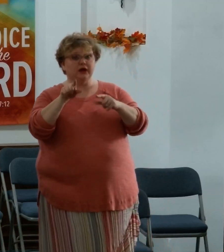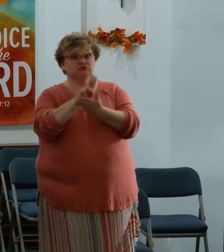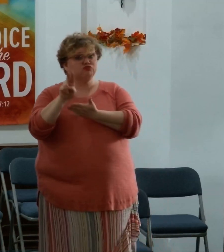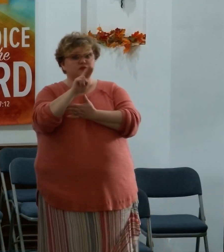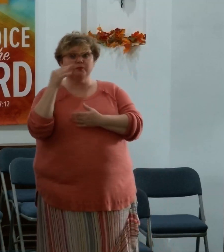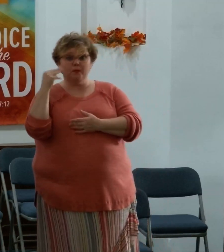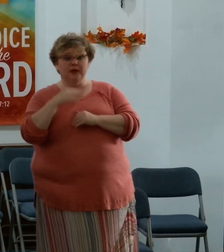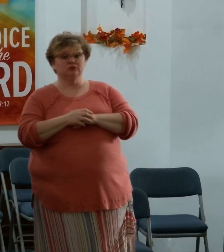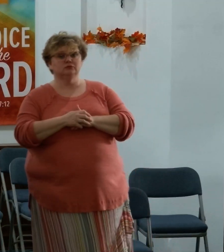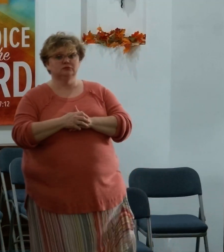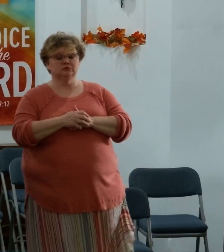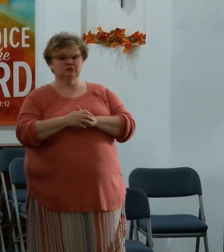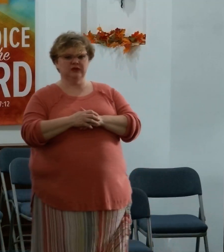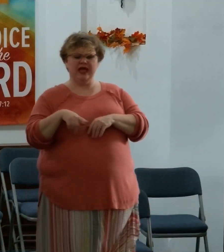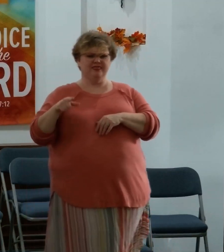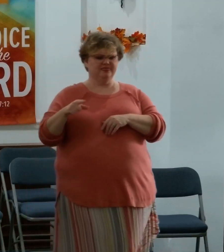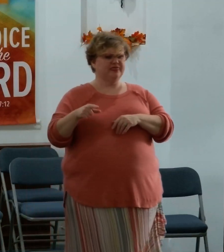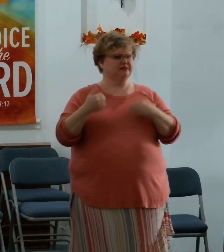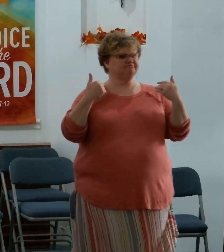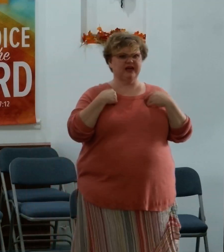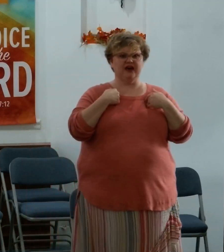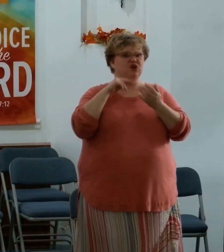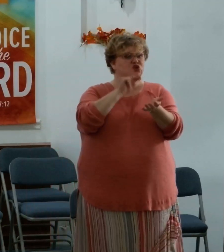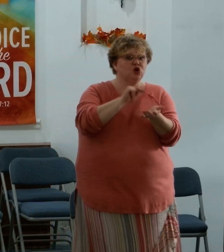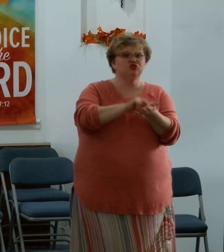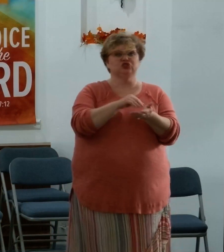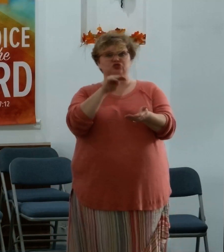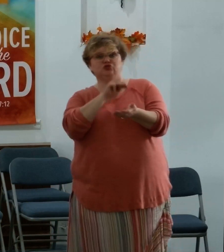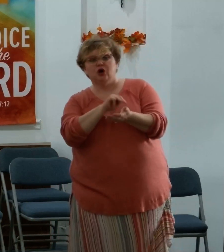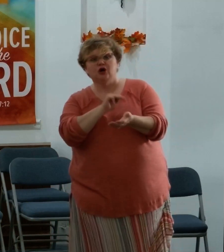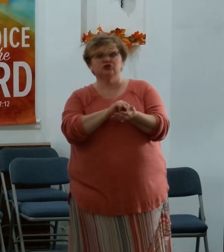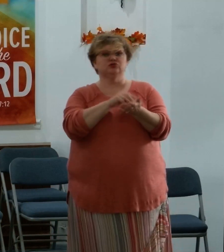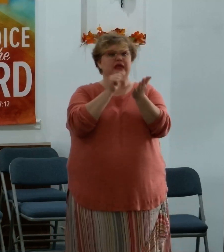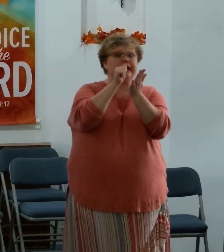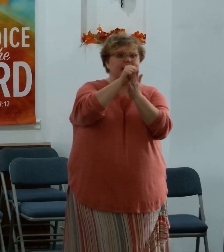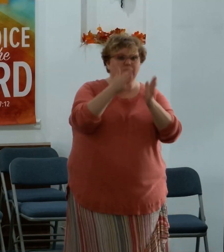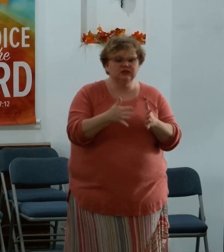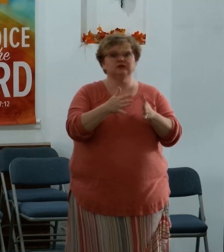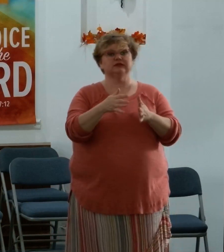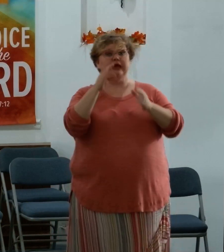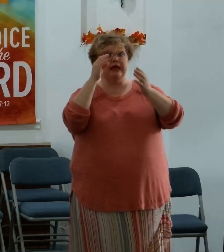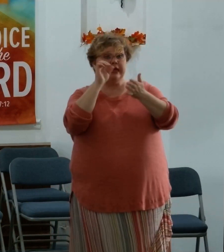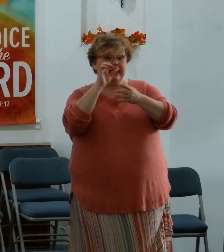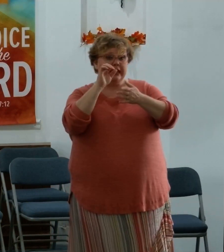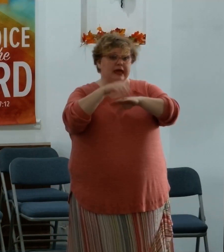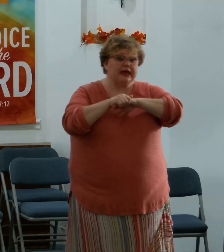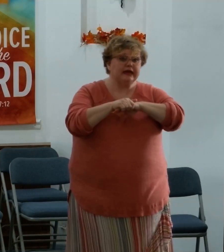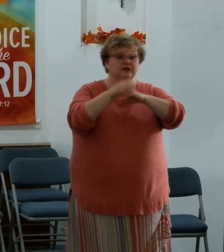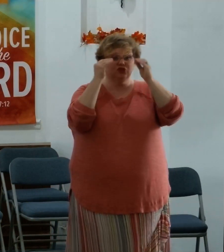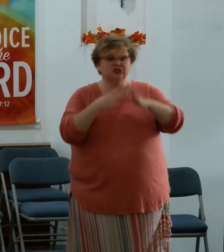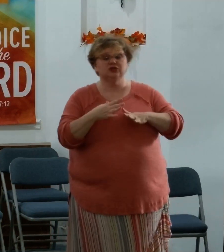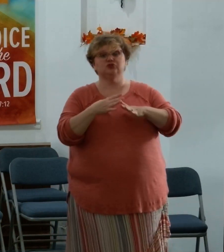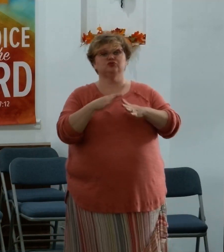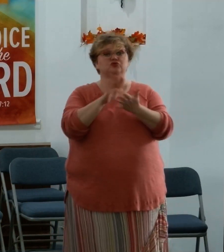And the University of Mobile turns out nurses and doctors and accountants and English teachers and school teachers, and they all go into